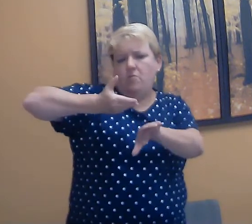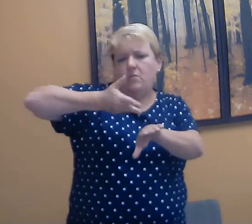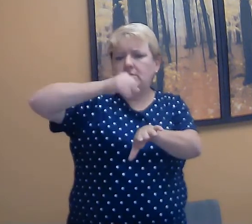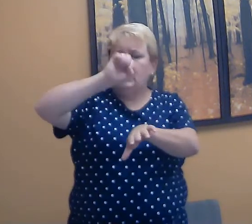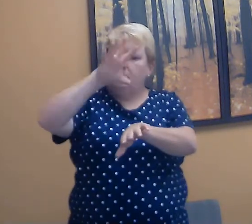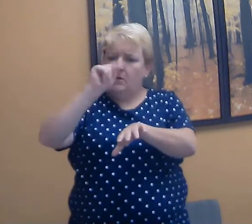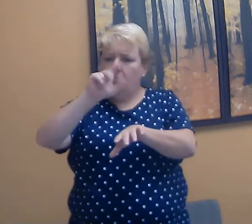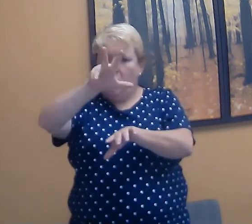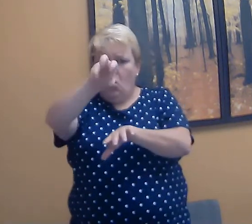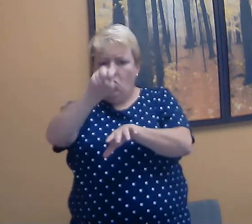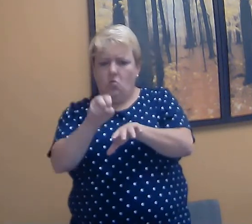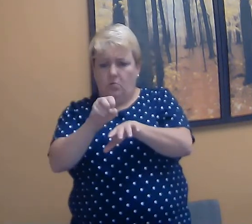at